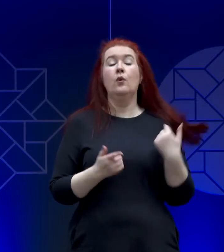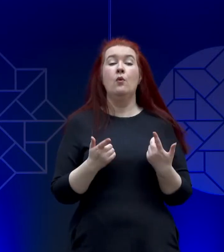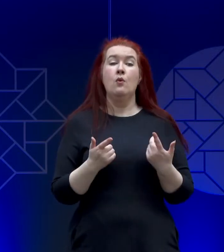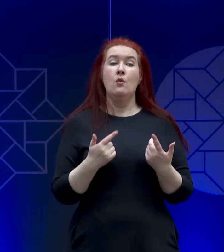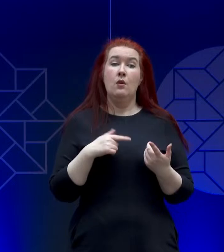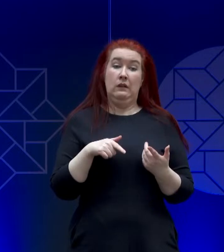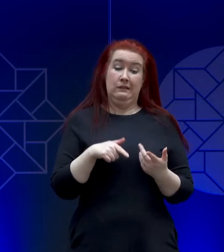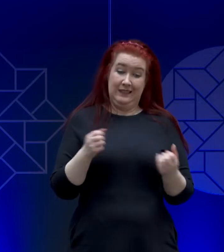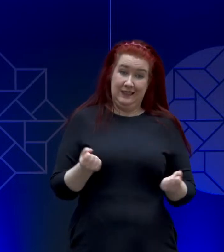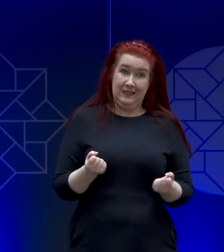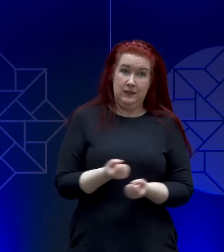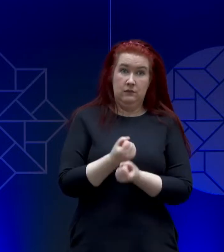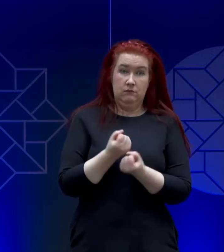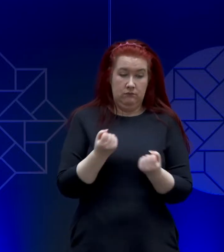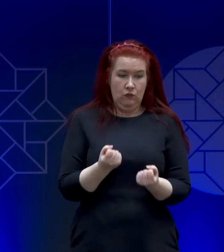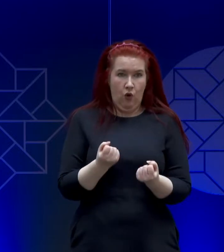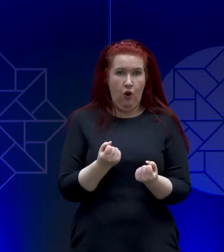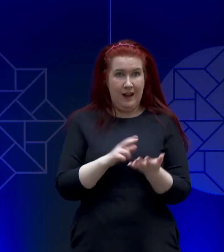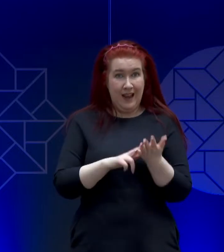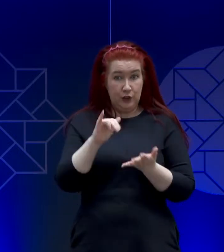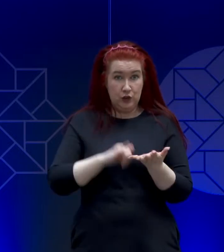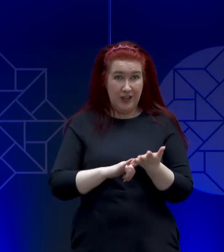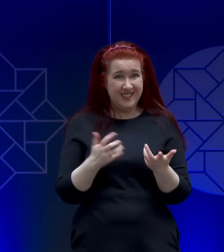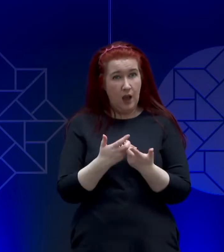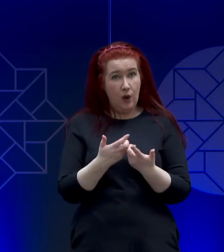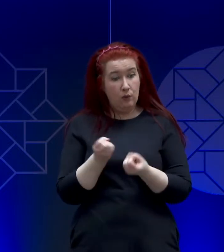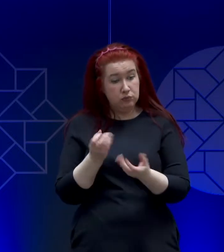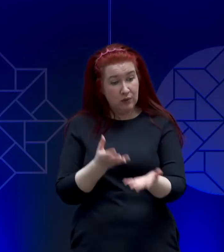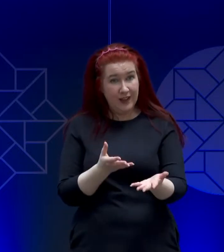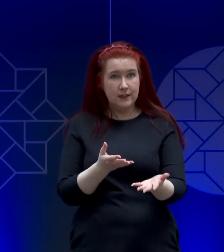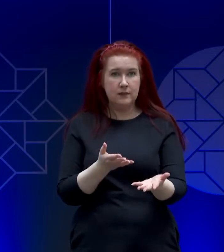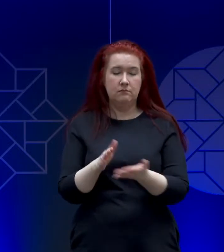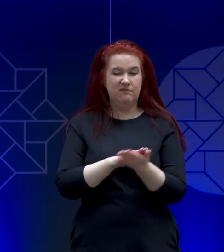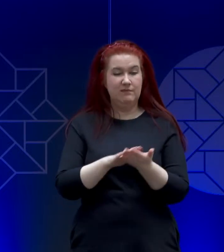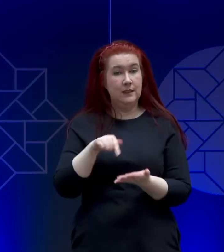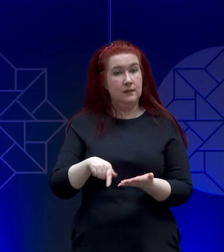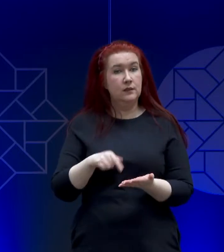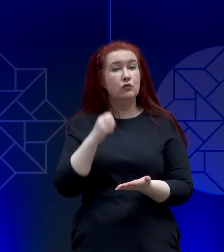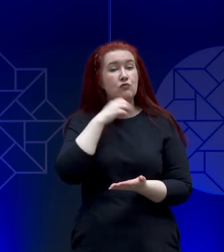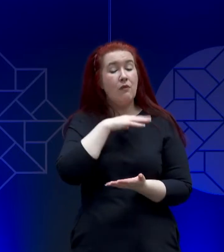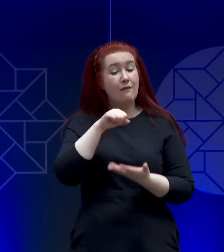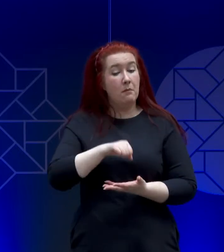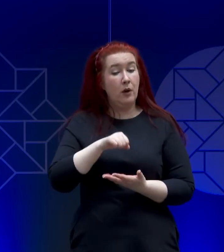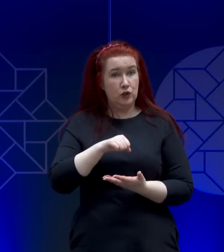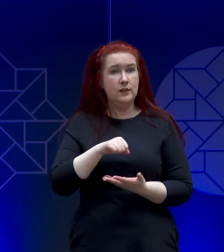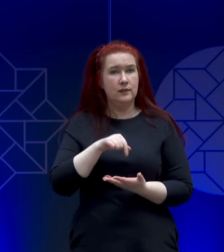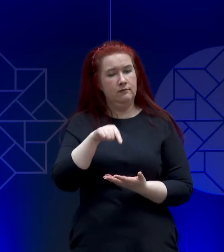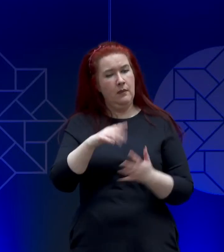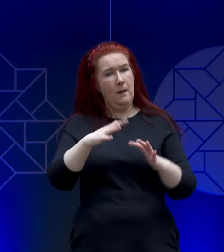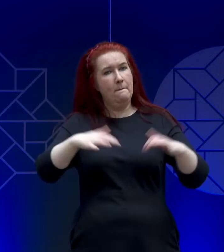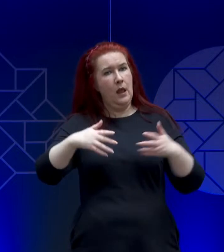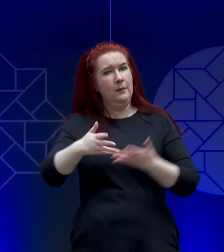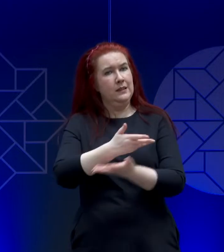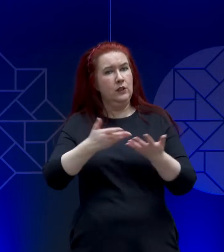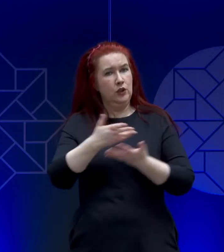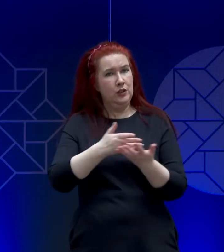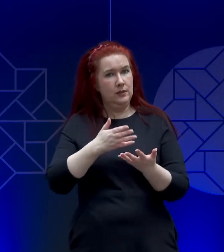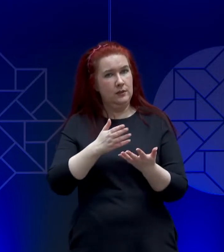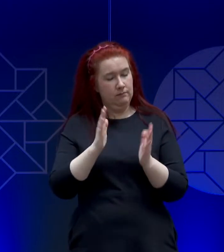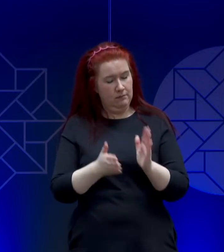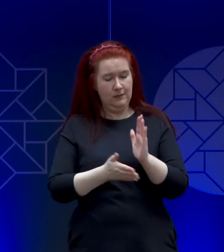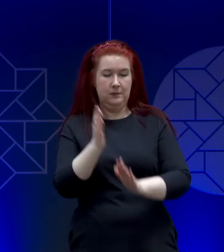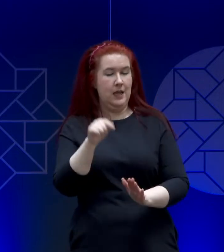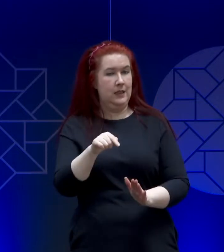stronger NHS depends on the safe progress of the draft budget currently being considered by Parliament.